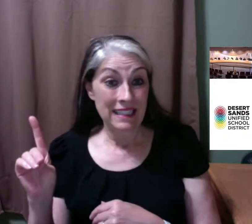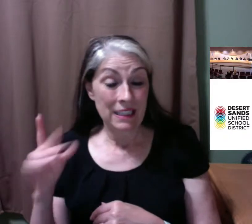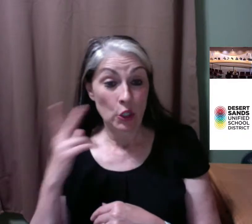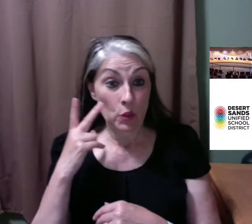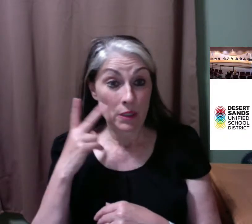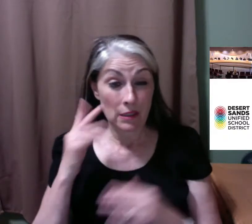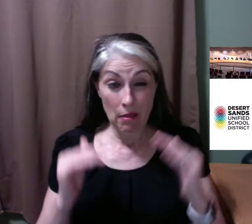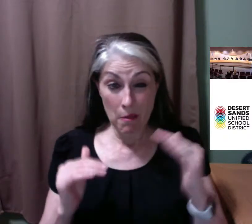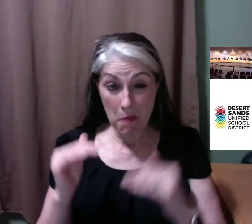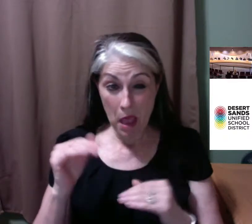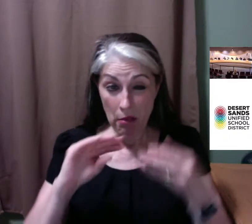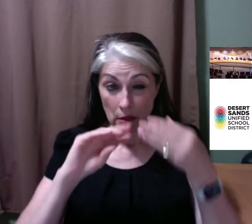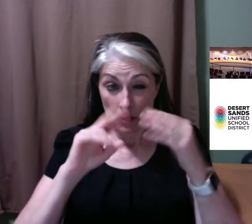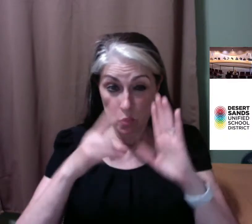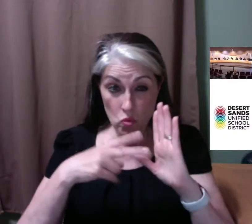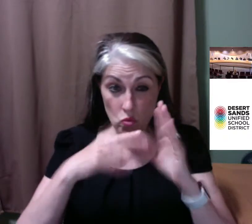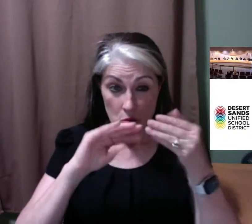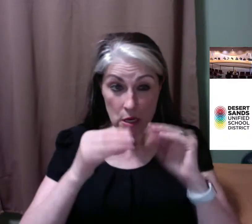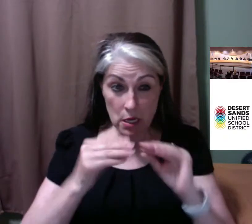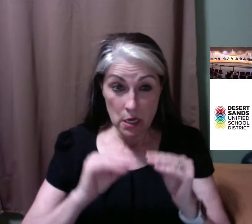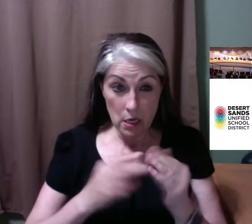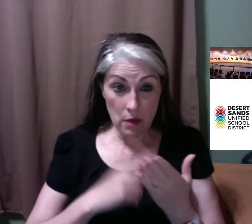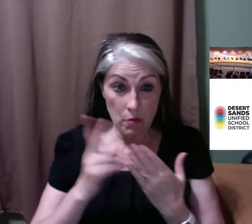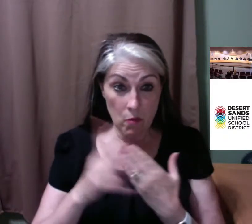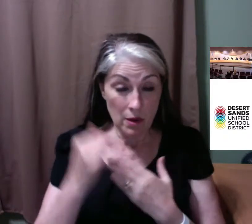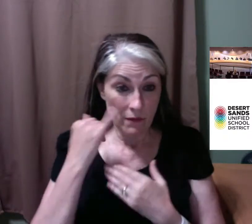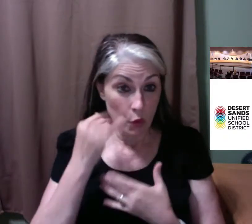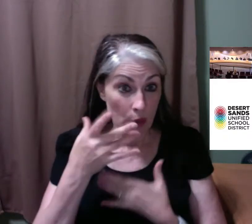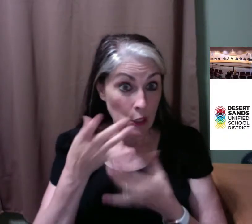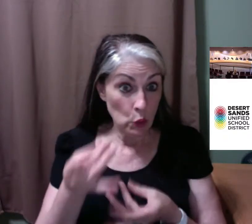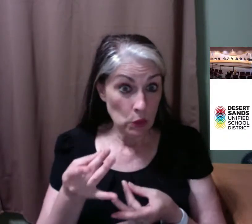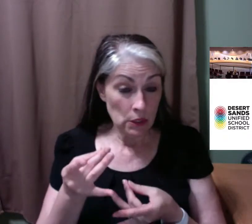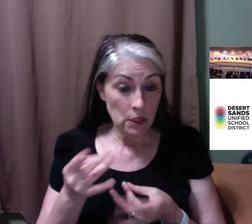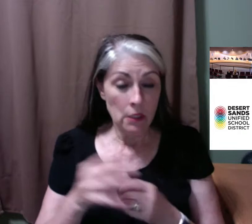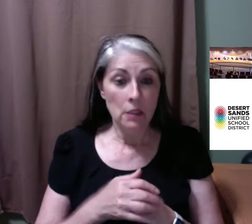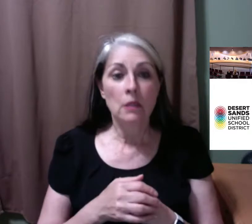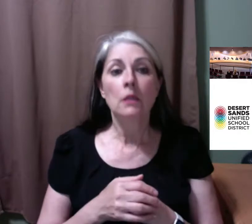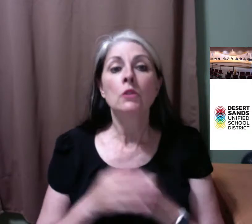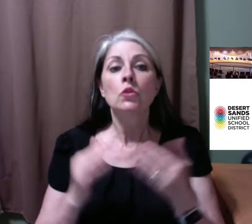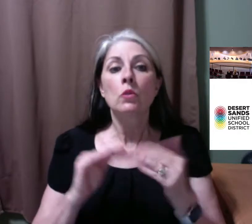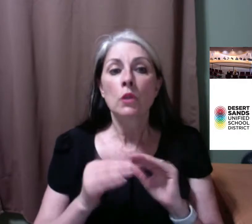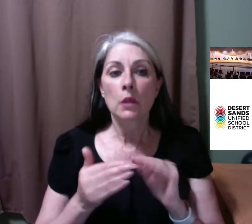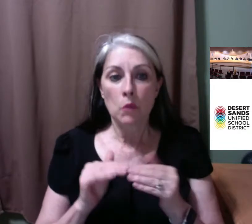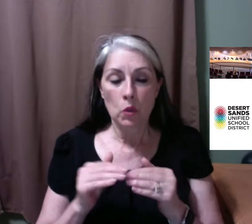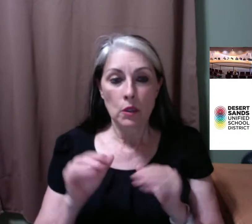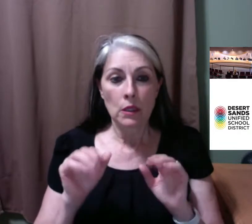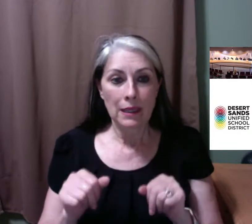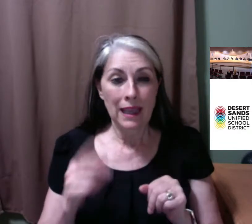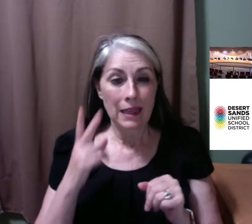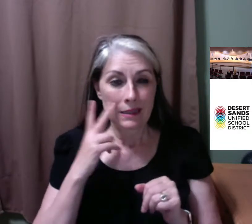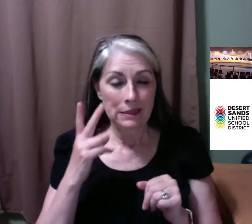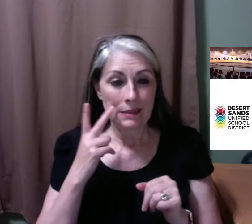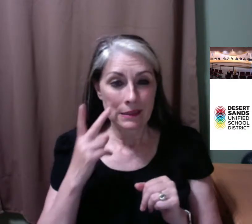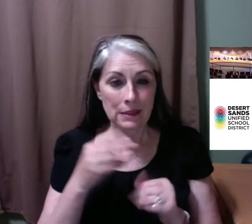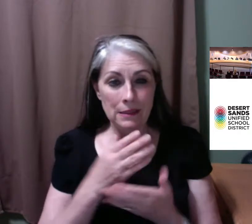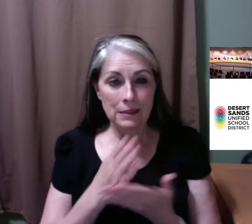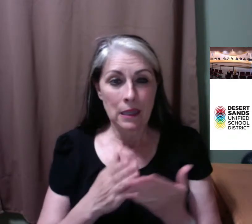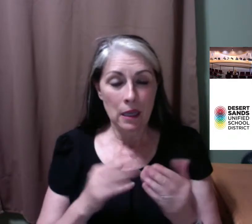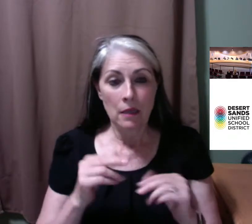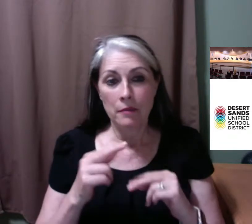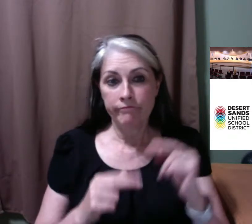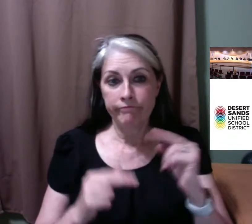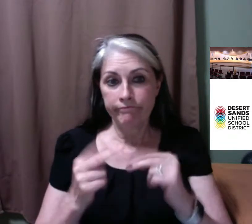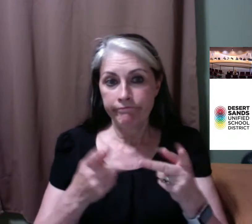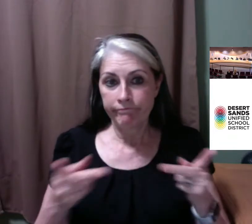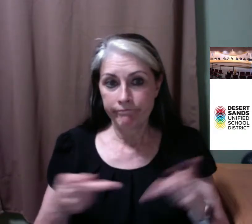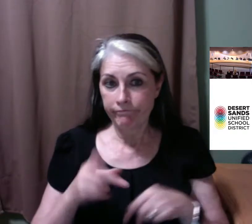balances there and all the projects. If you're interested in, this is to the community, you could visit some of our facility needs